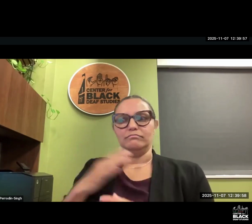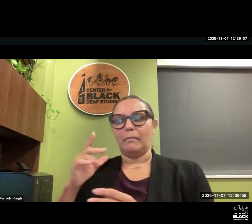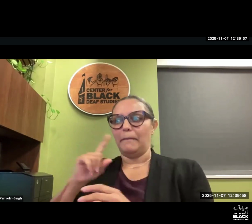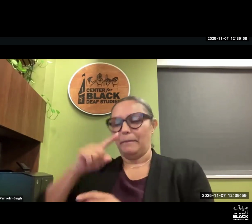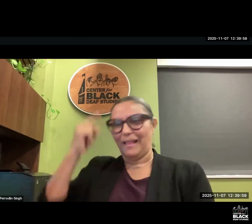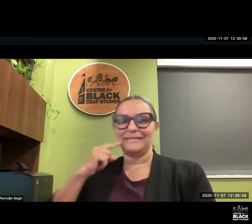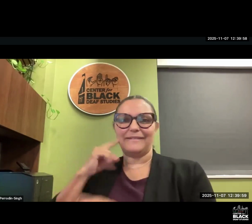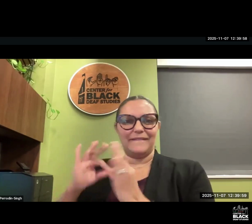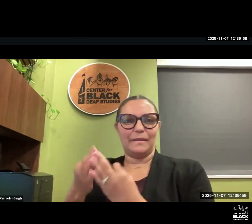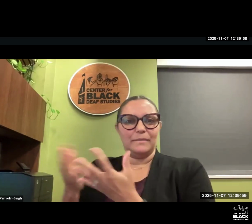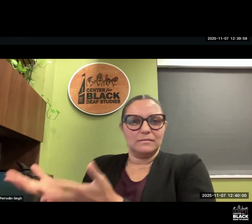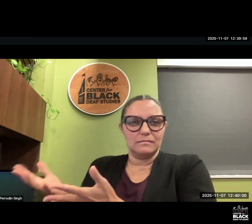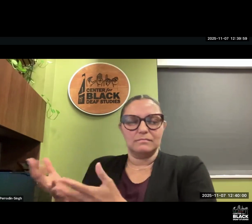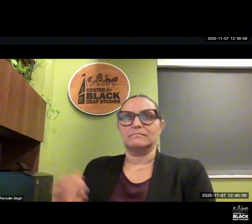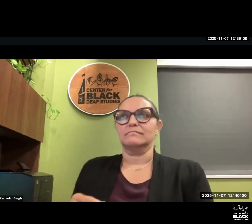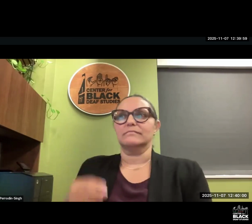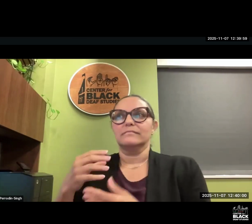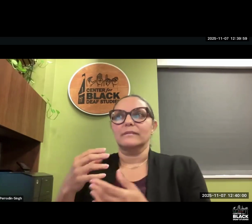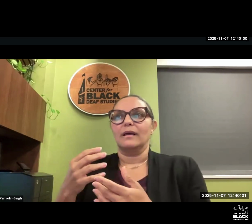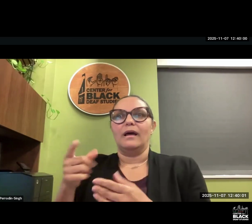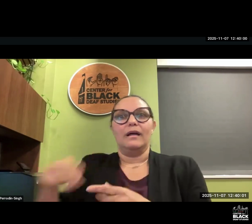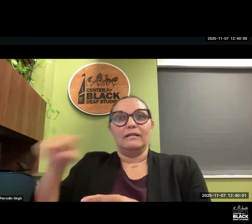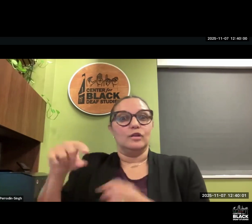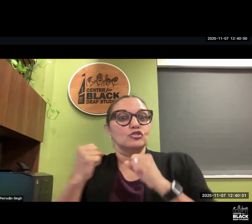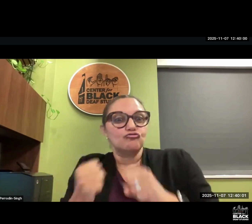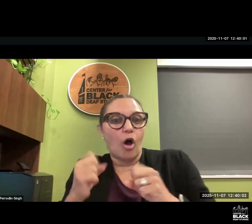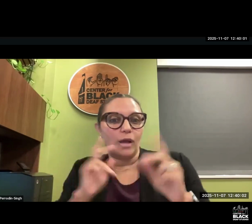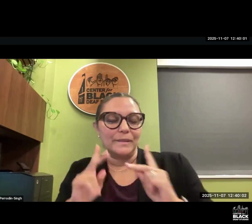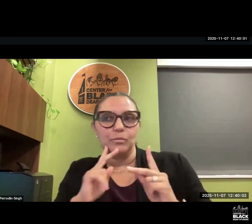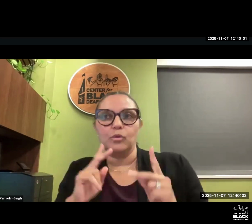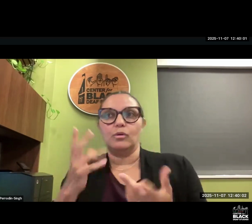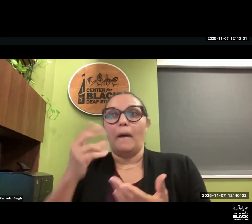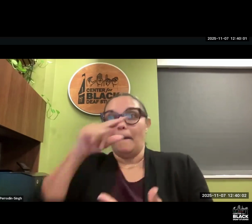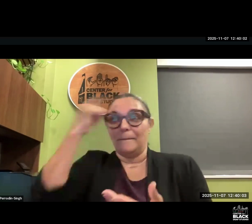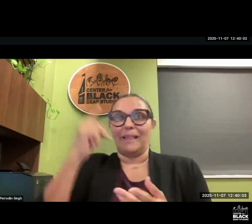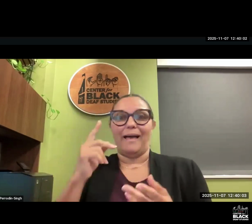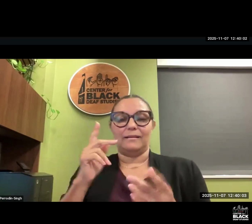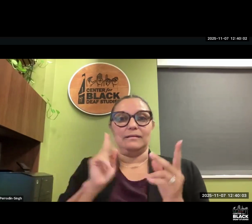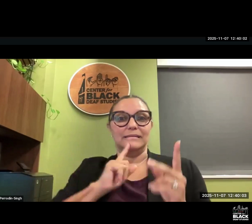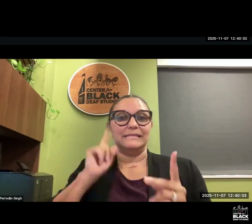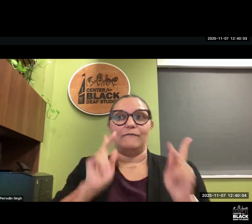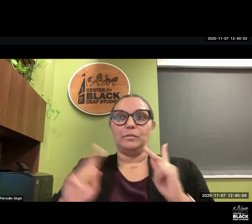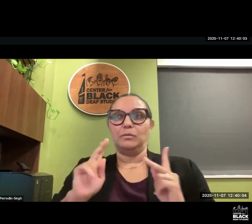is a part of cultural wealth. Because I did have access to a Black deaf family.